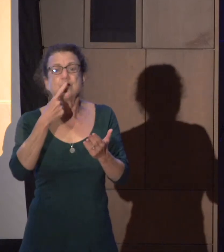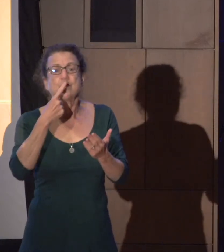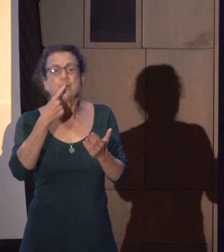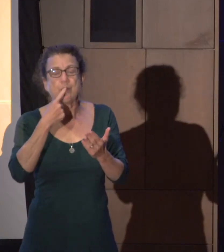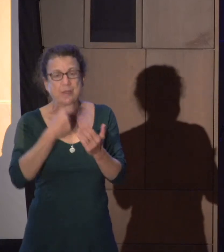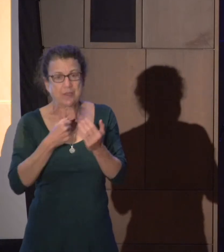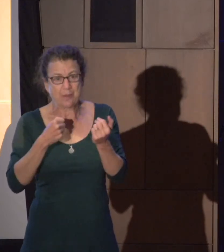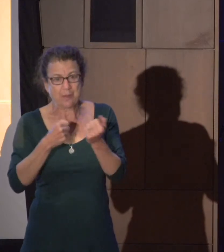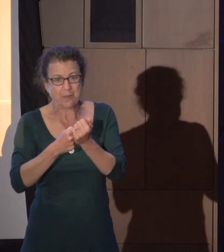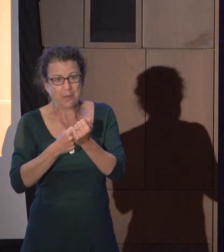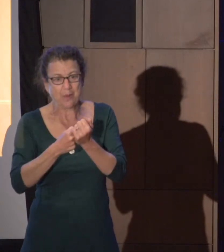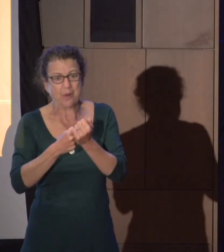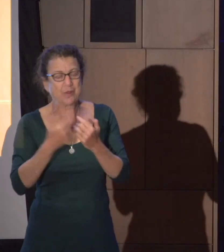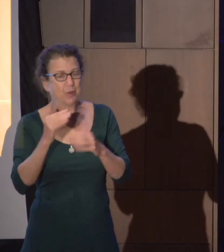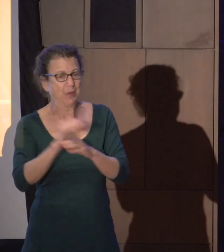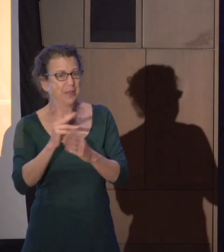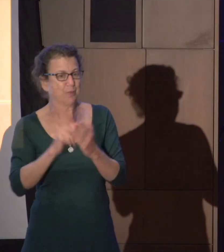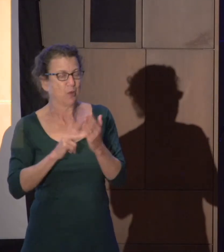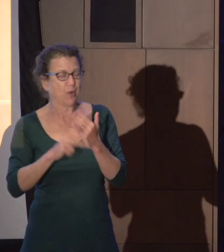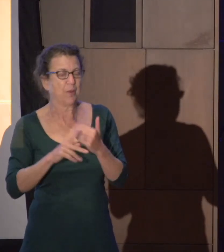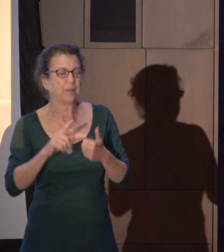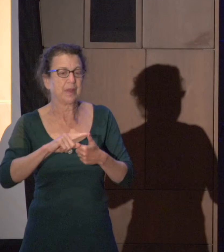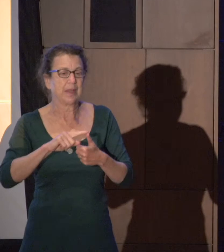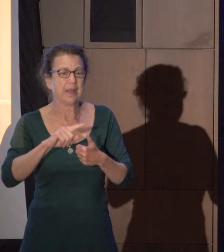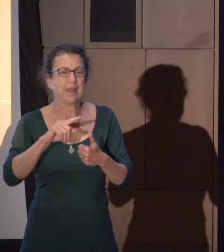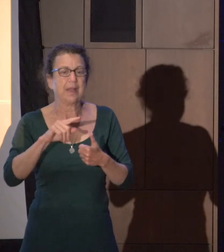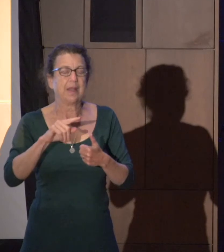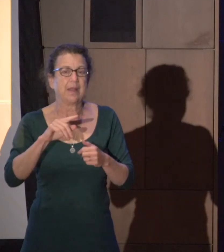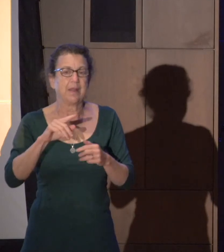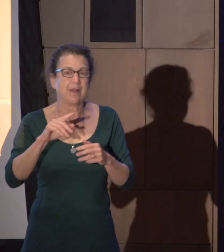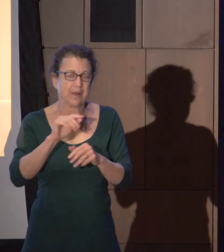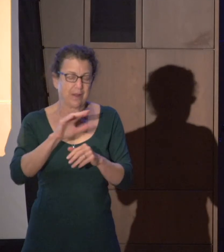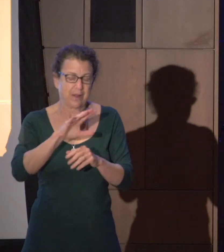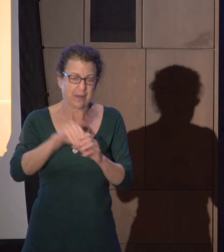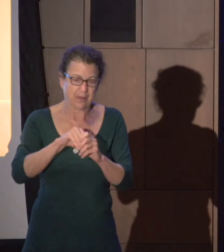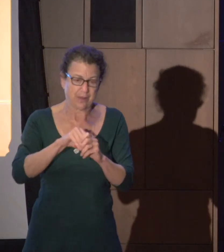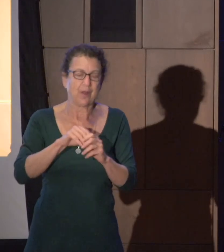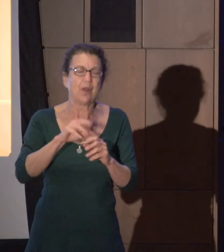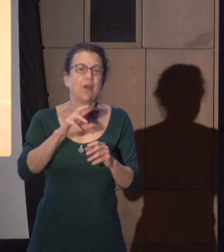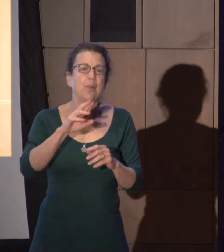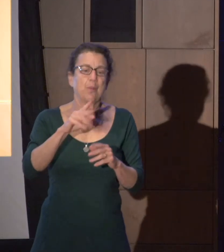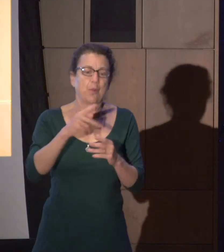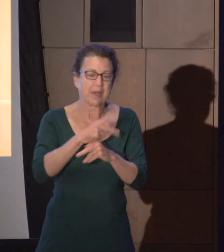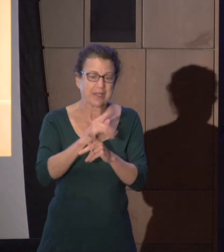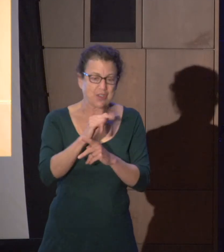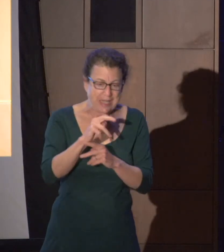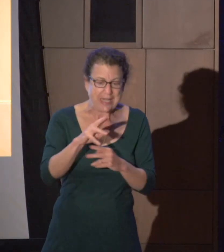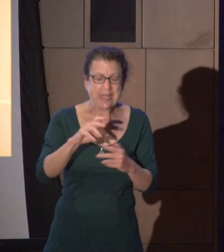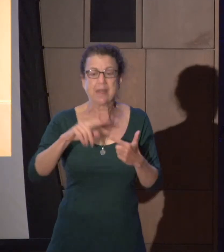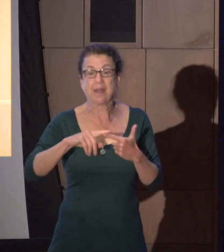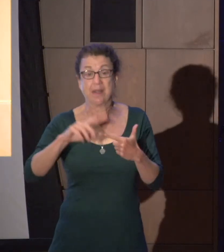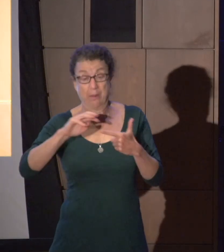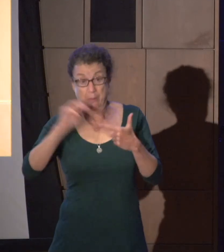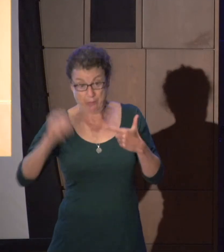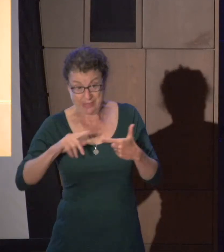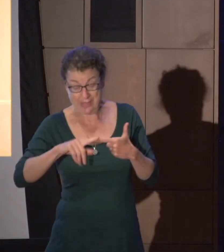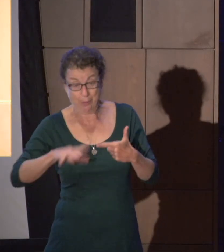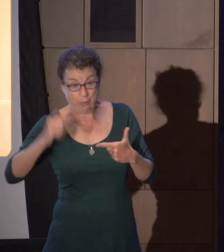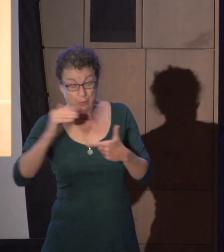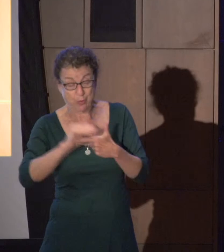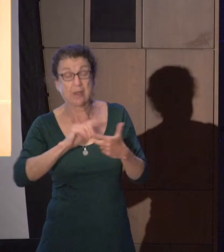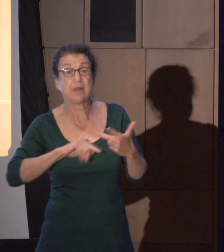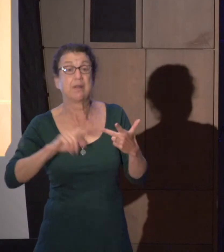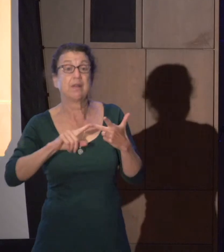whose support makes tonight's program possible. Thank you to the dedicated efforts and crew at Productions, Inc., the Currier Museum of Art, our host venue